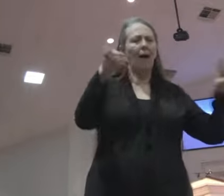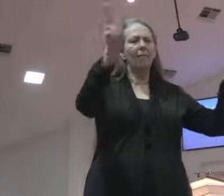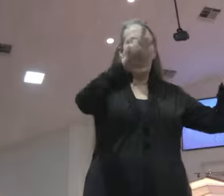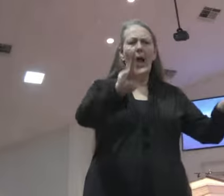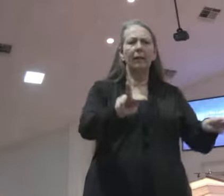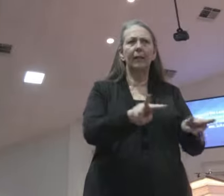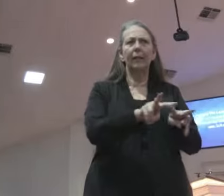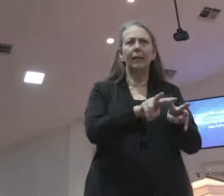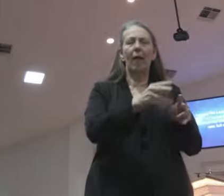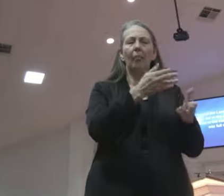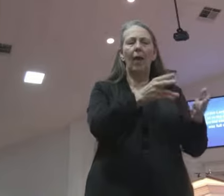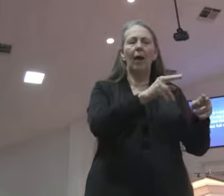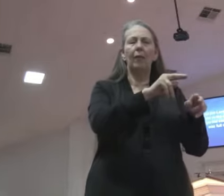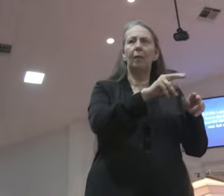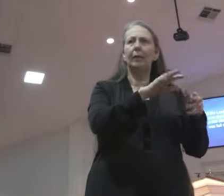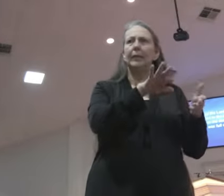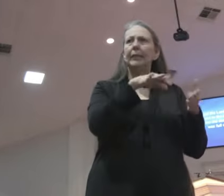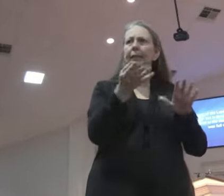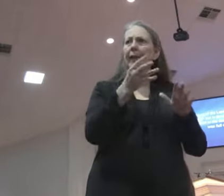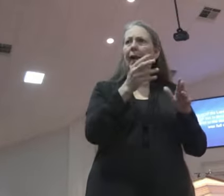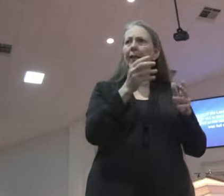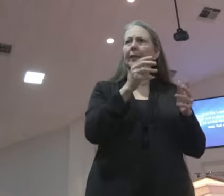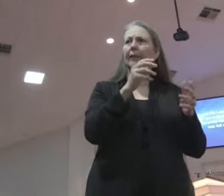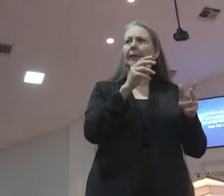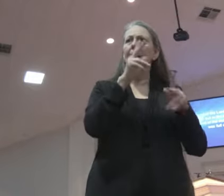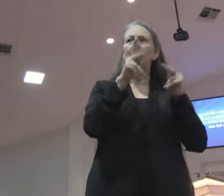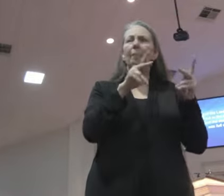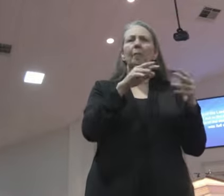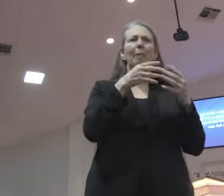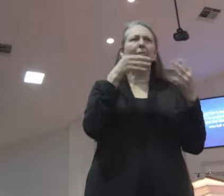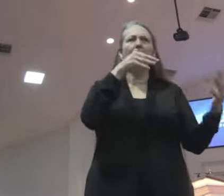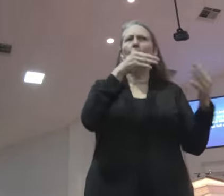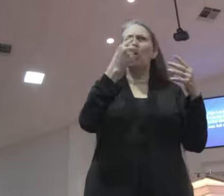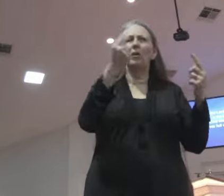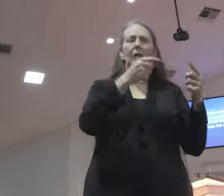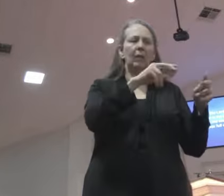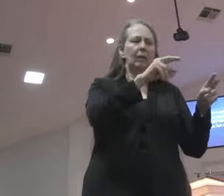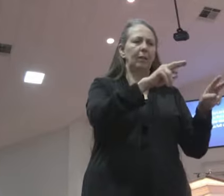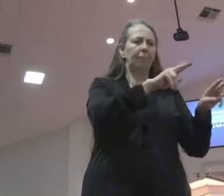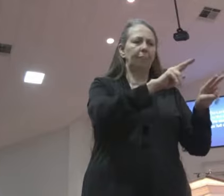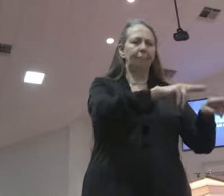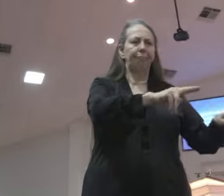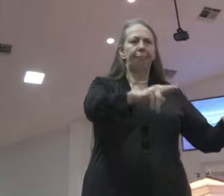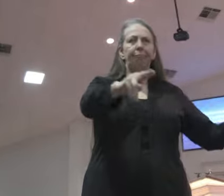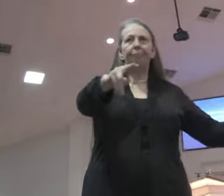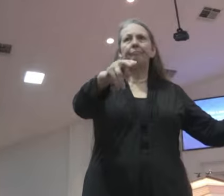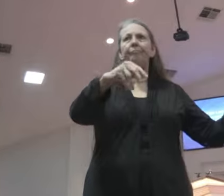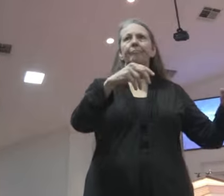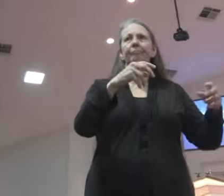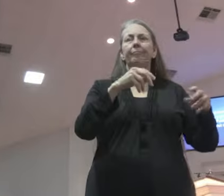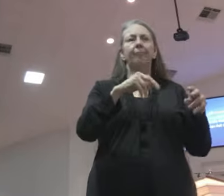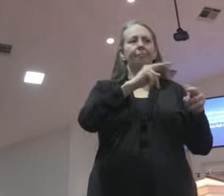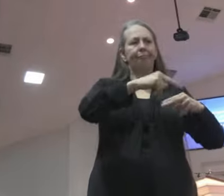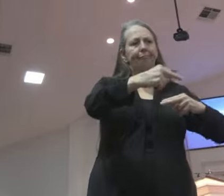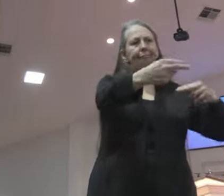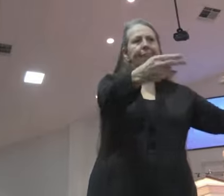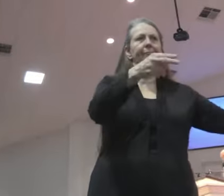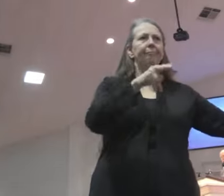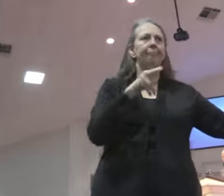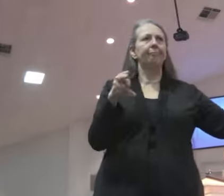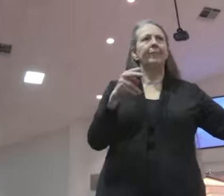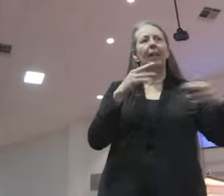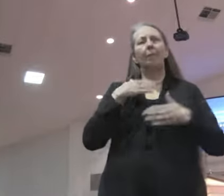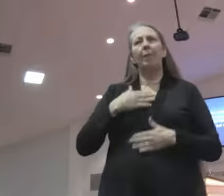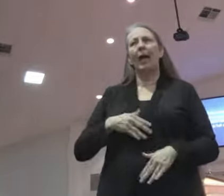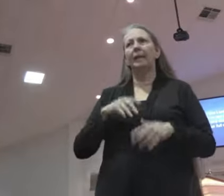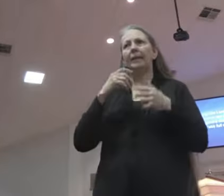You would think that as much time as I've had, and me being in Gainesville and all of that, that